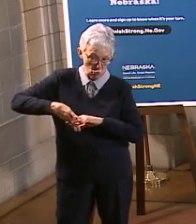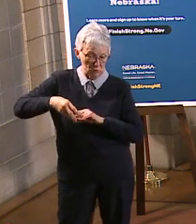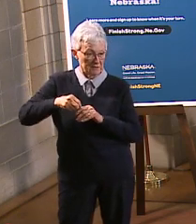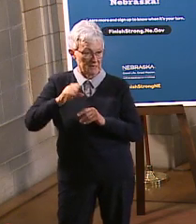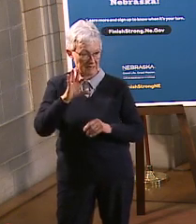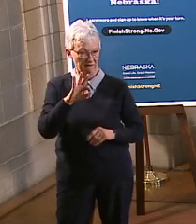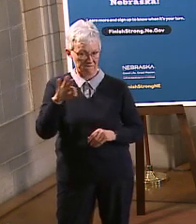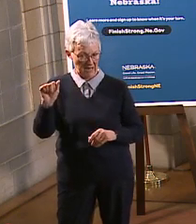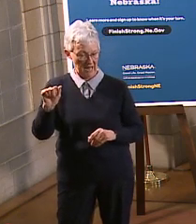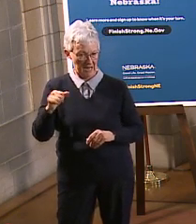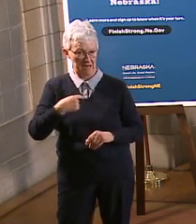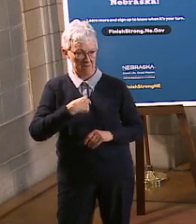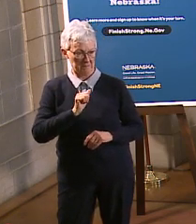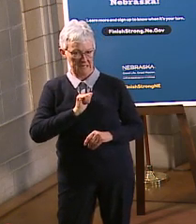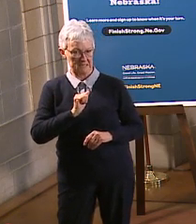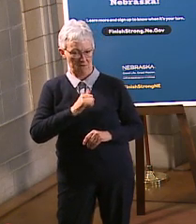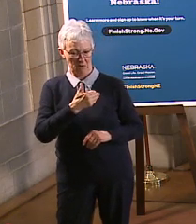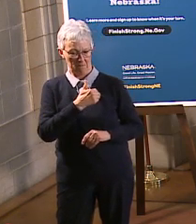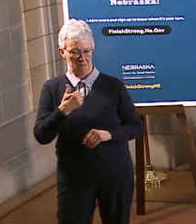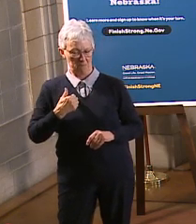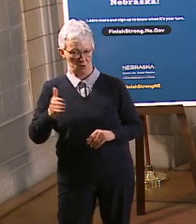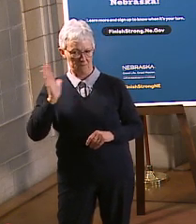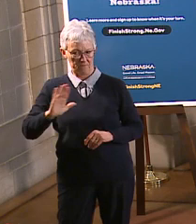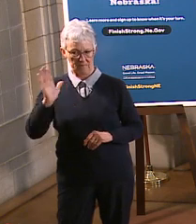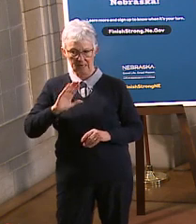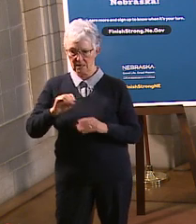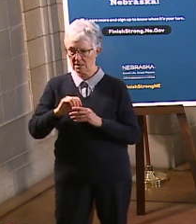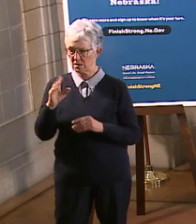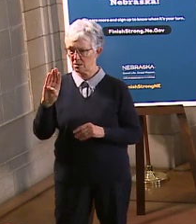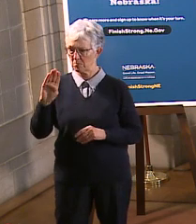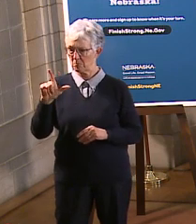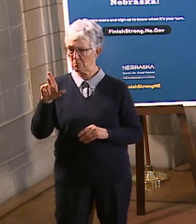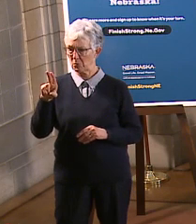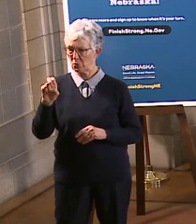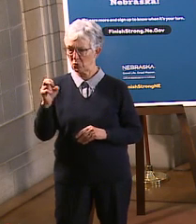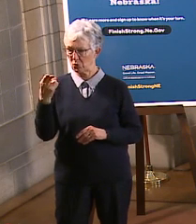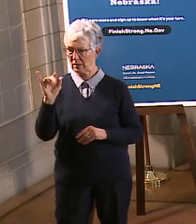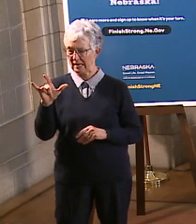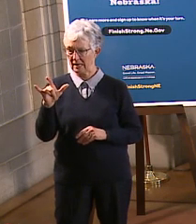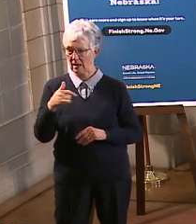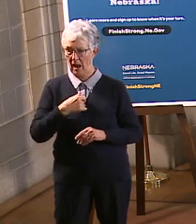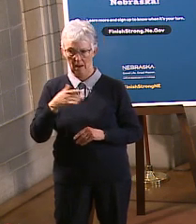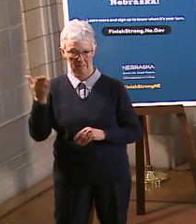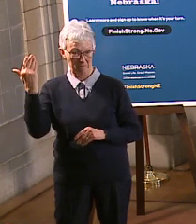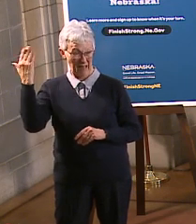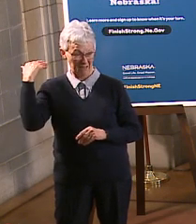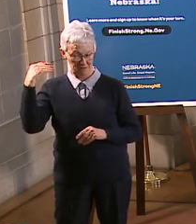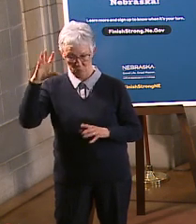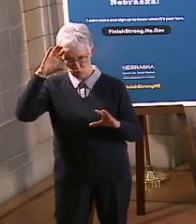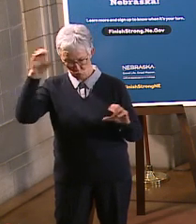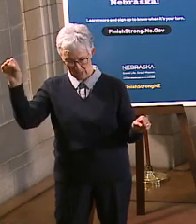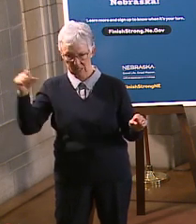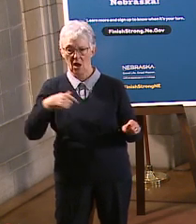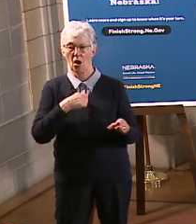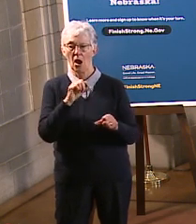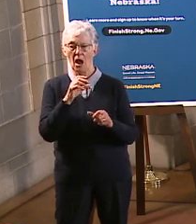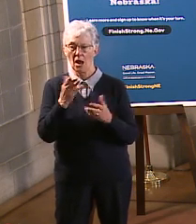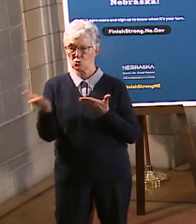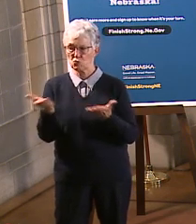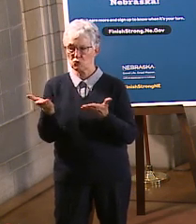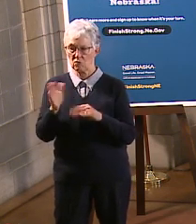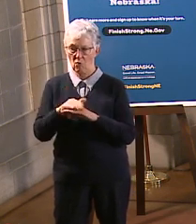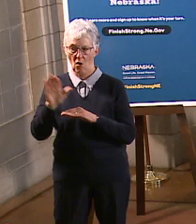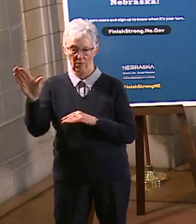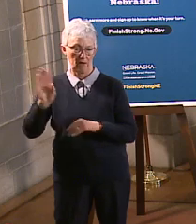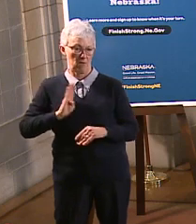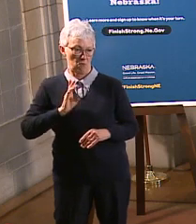FFA member in Blue Hill. I'm a past state FFA officer, currently serve on the Nebraska FFA Foundation Board of Directors, and I